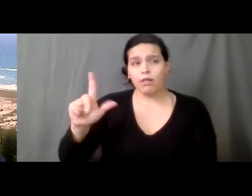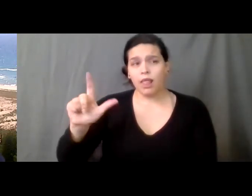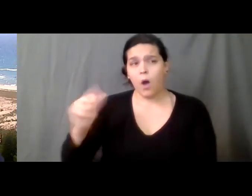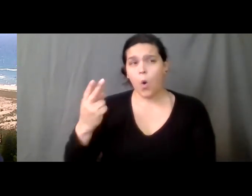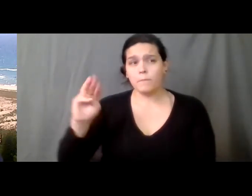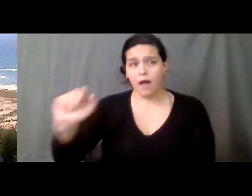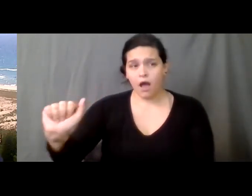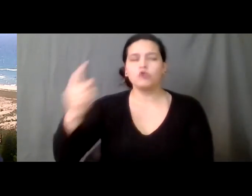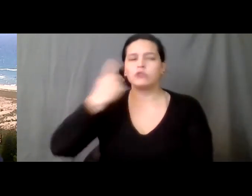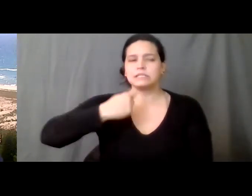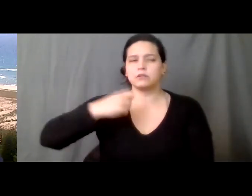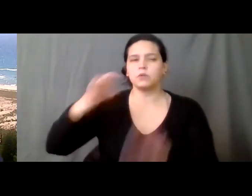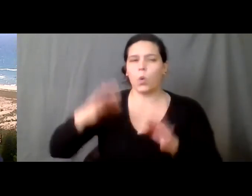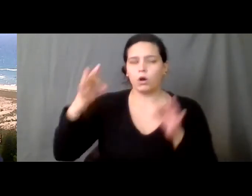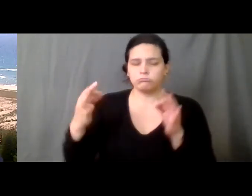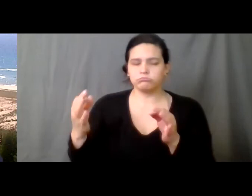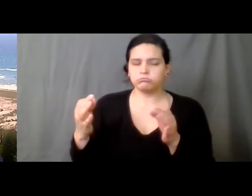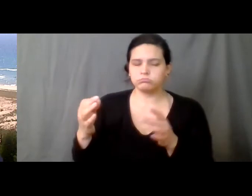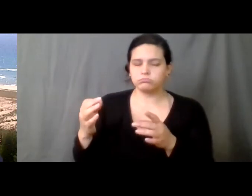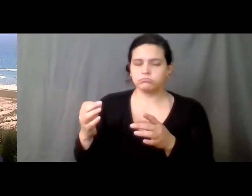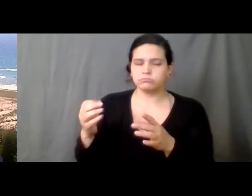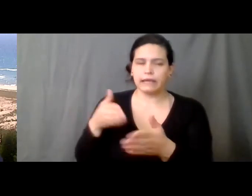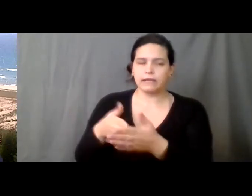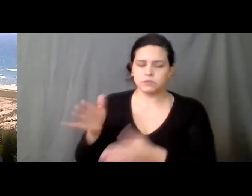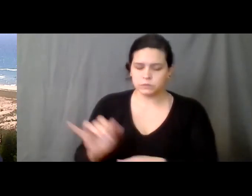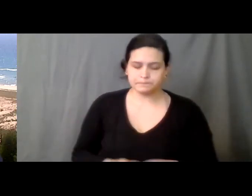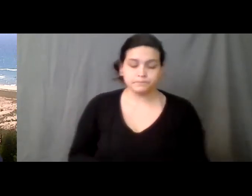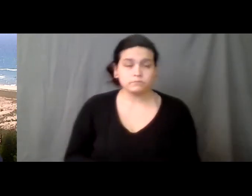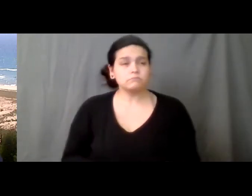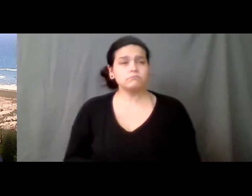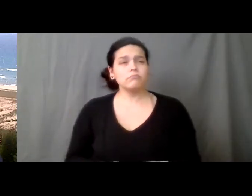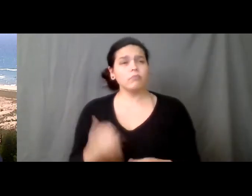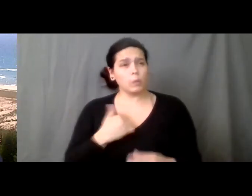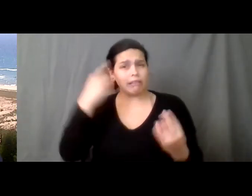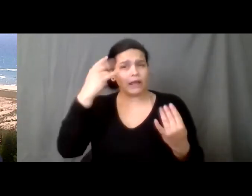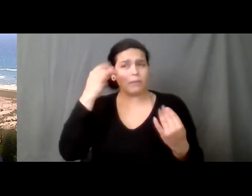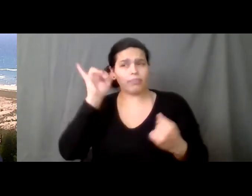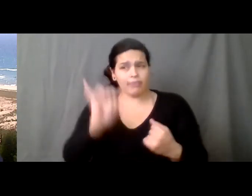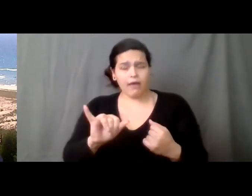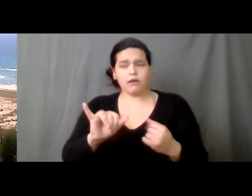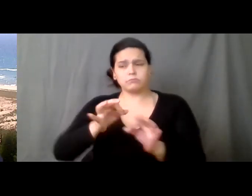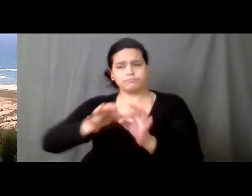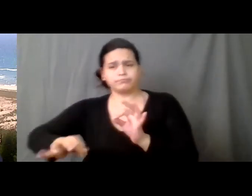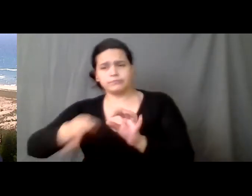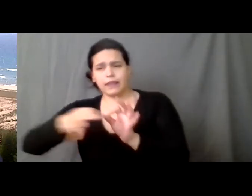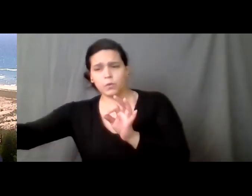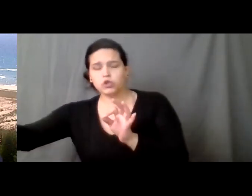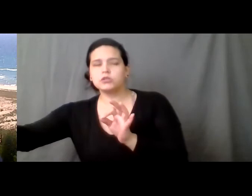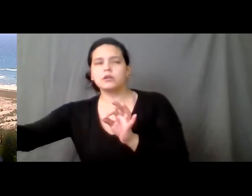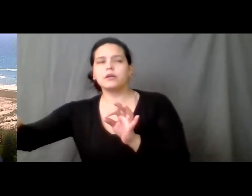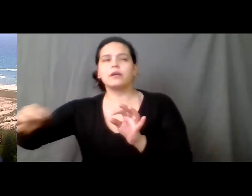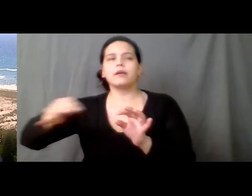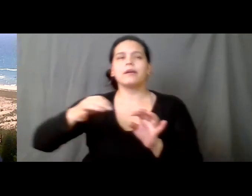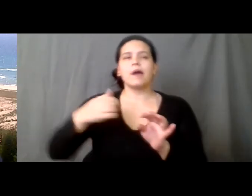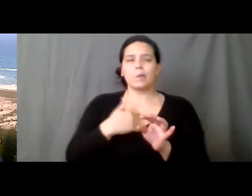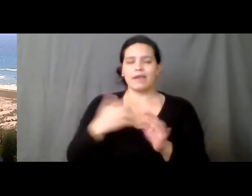us, but that is not who we are necessarily, because we are that sovereign and have that inherent sovereignty,